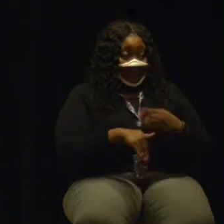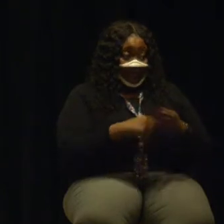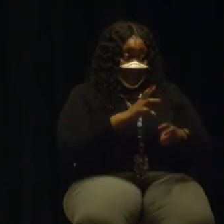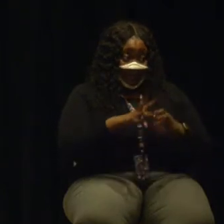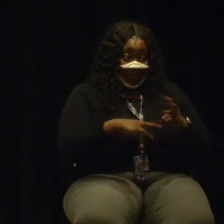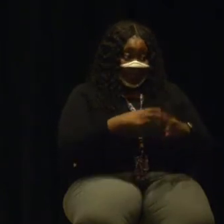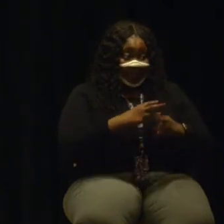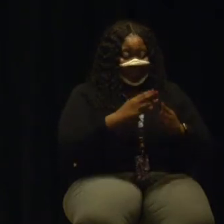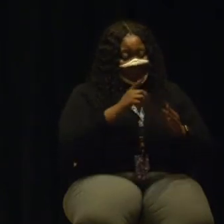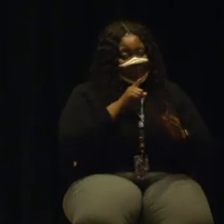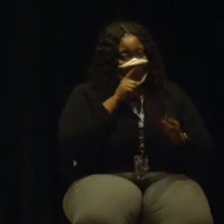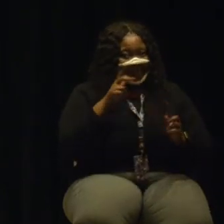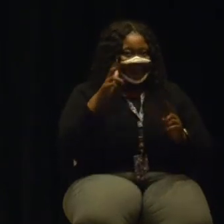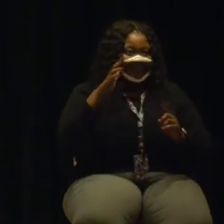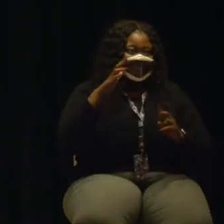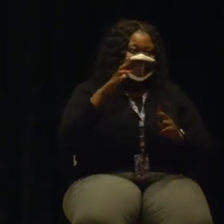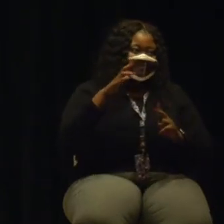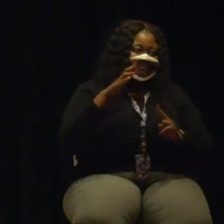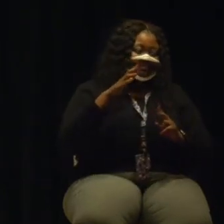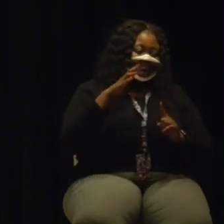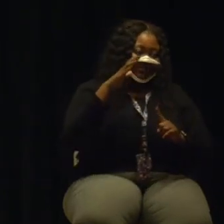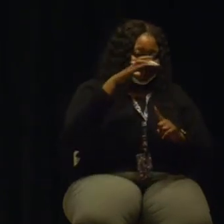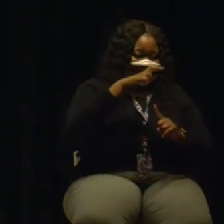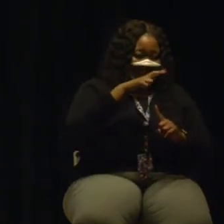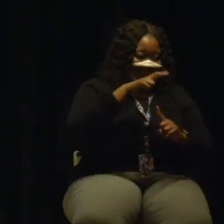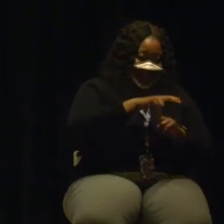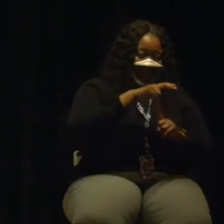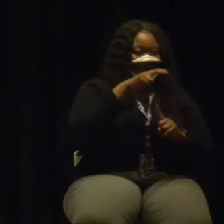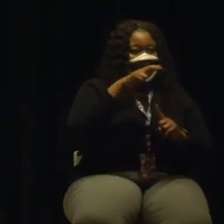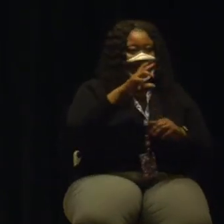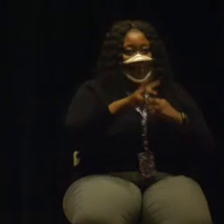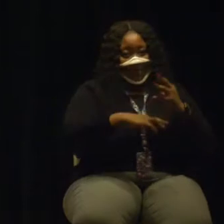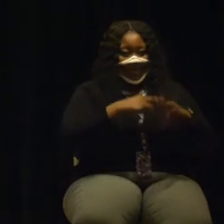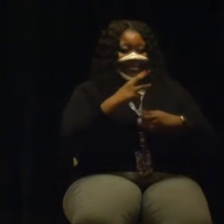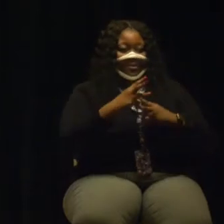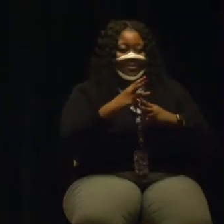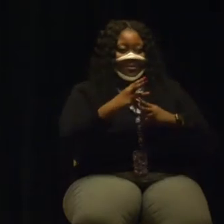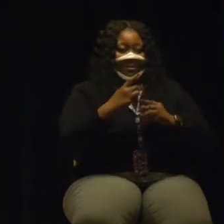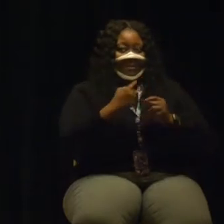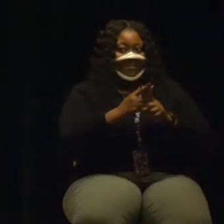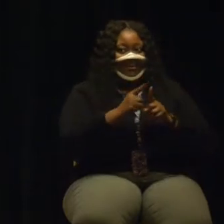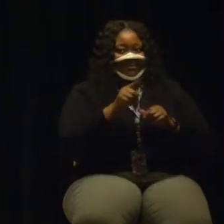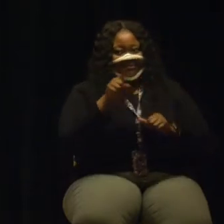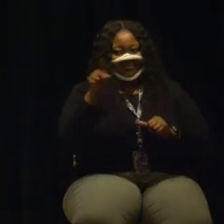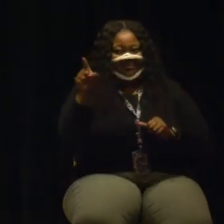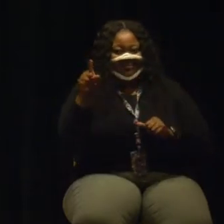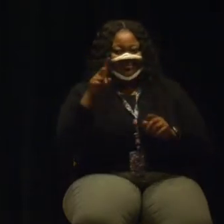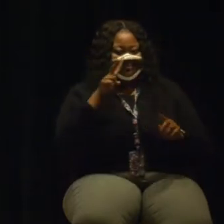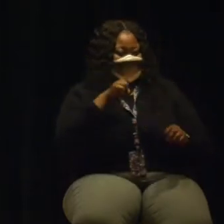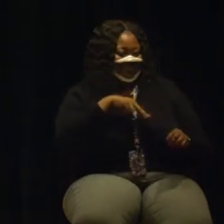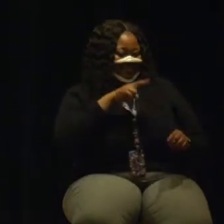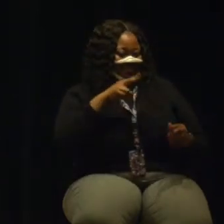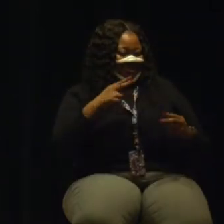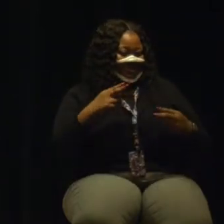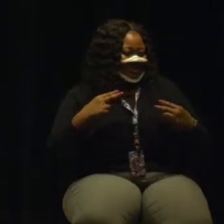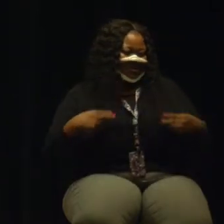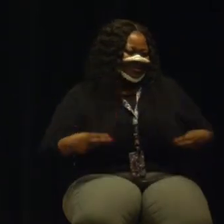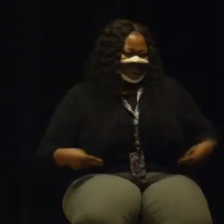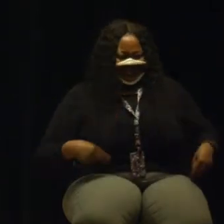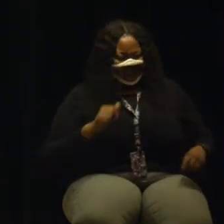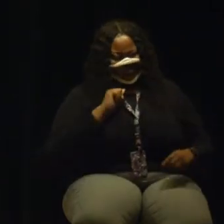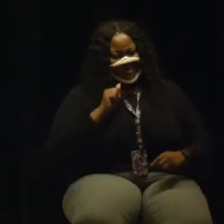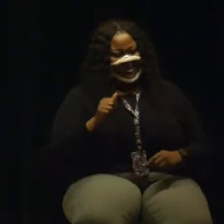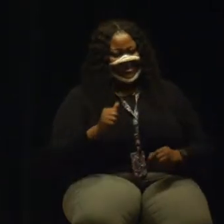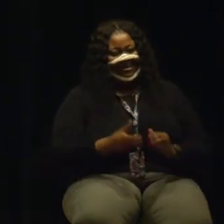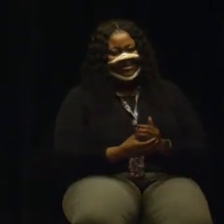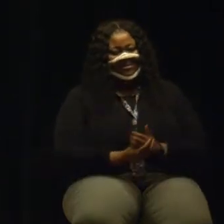of the world, and yet not seen as even a person. Right. And from Galveston, Texas, at that, at